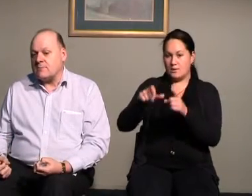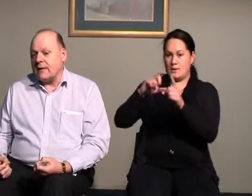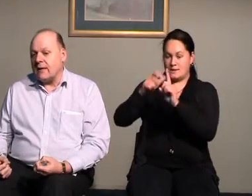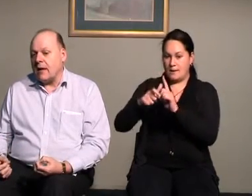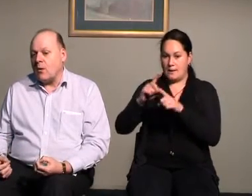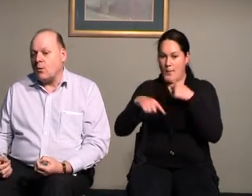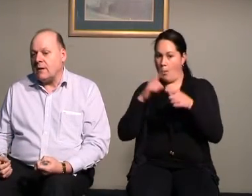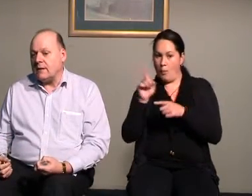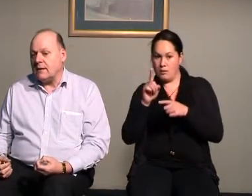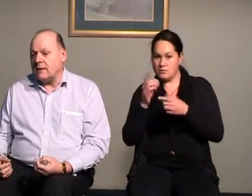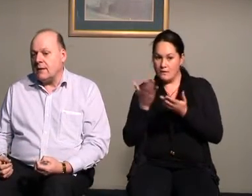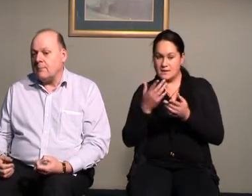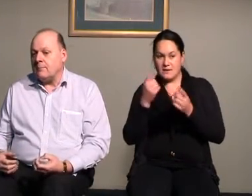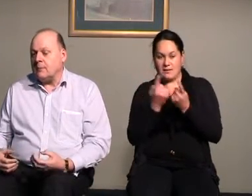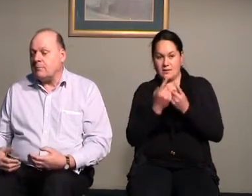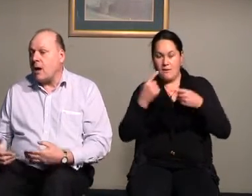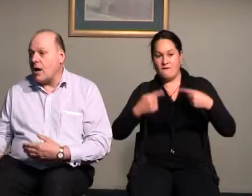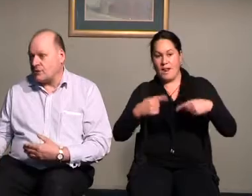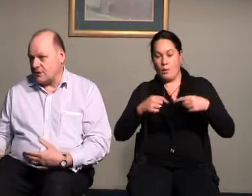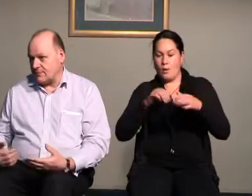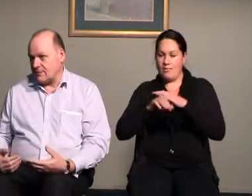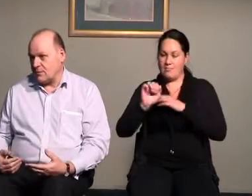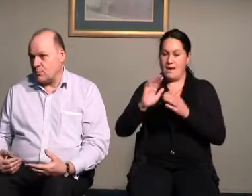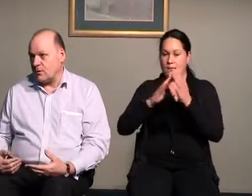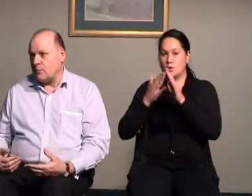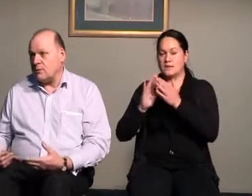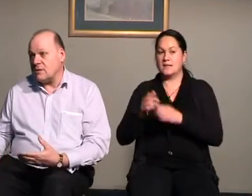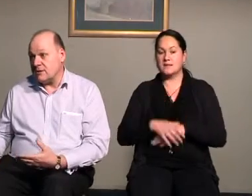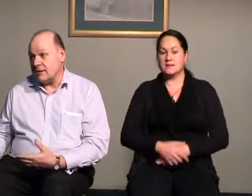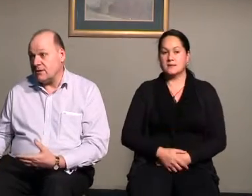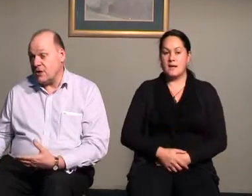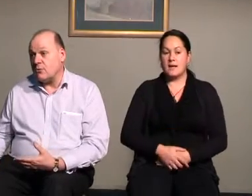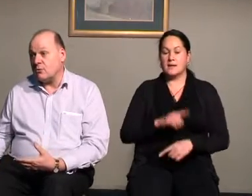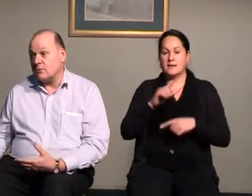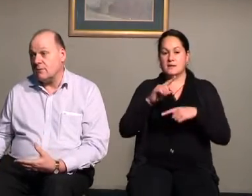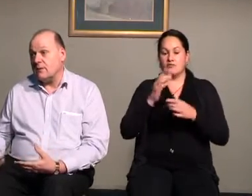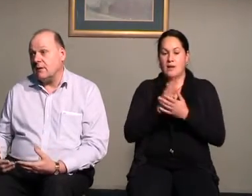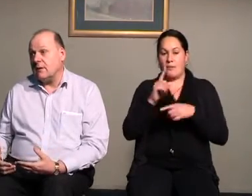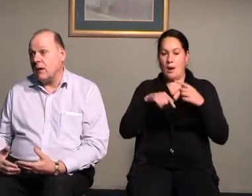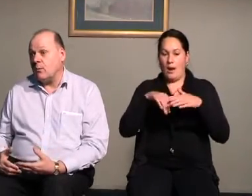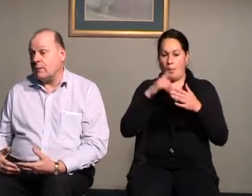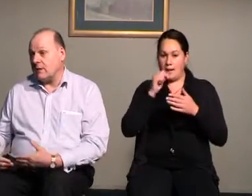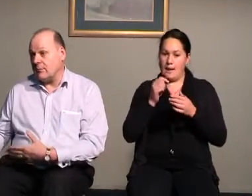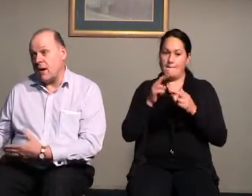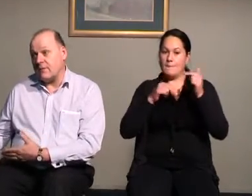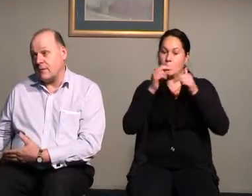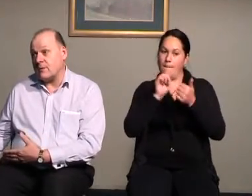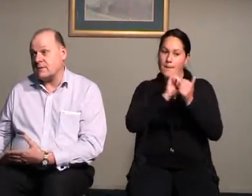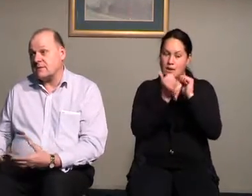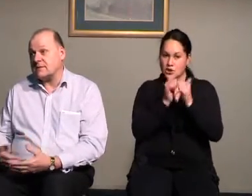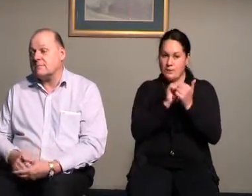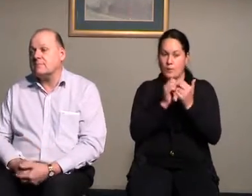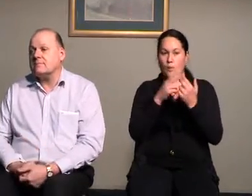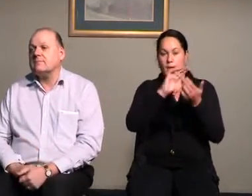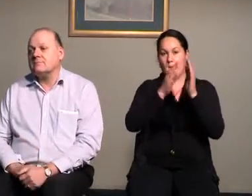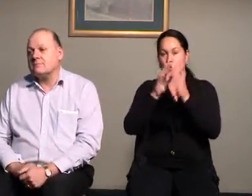very much about how we can build partnerships with community in general and how we can be a part of that